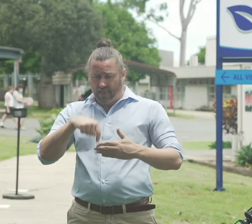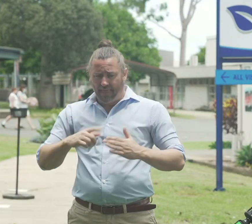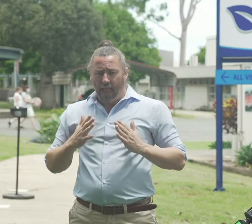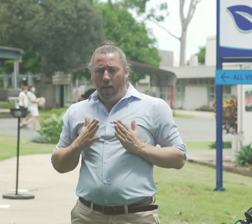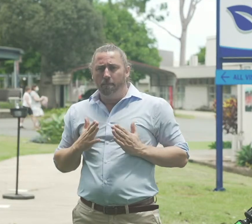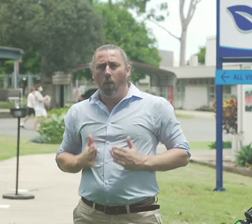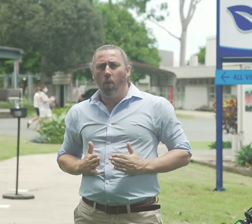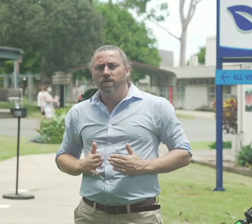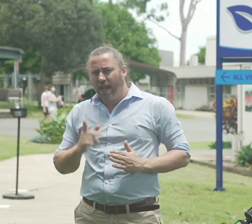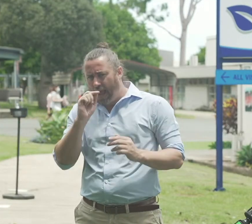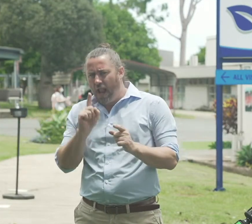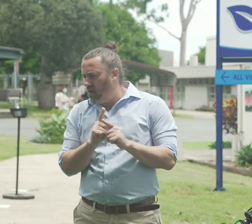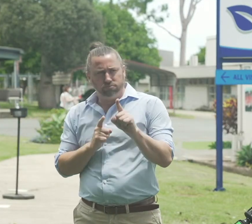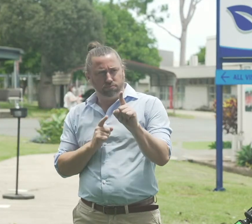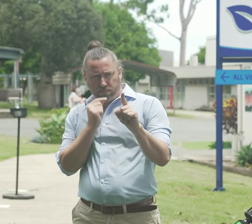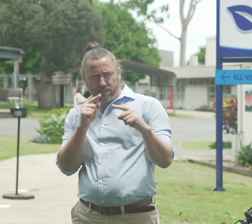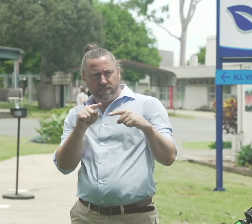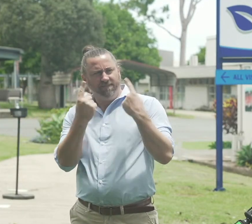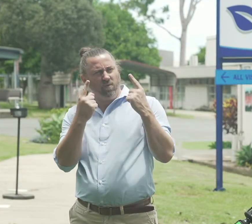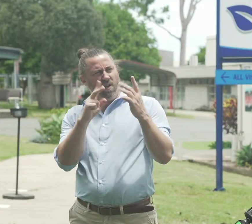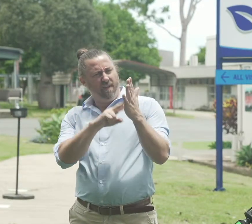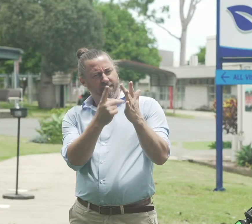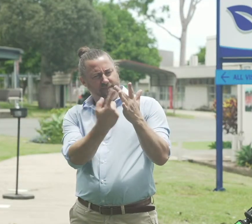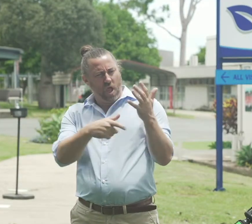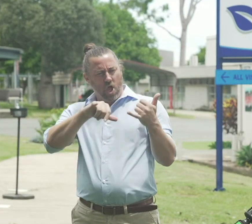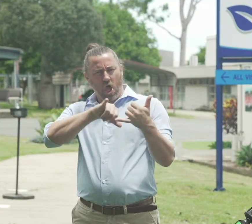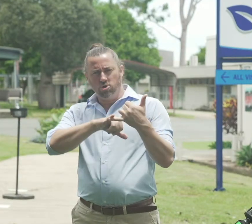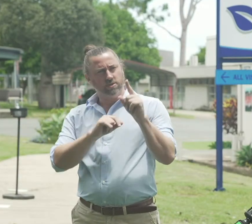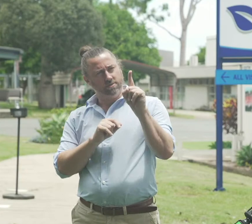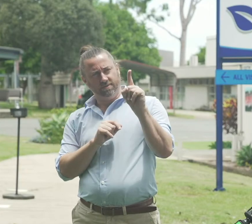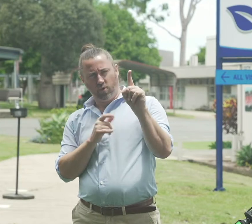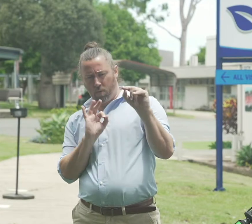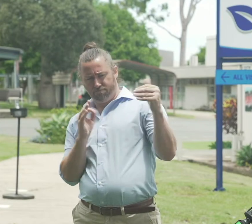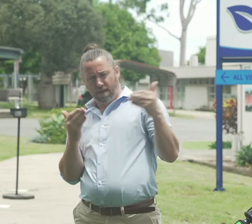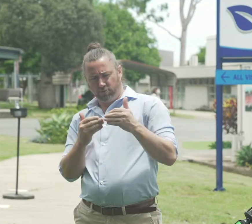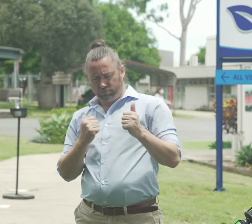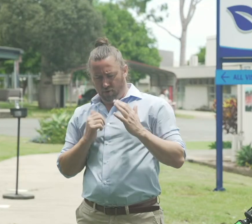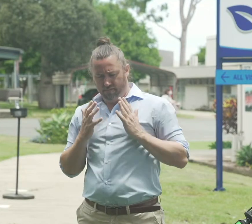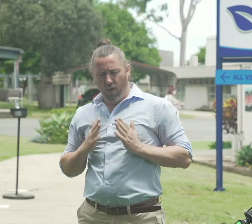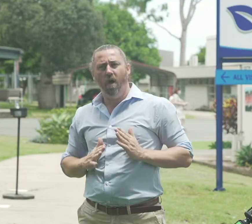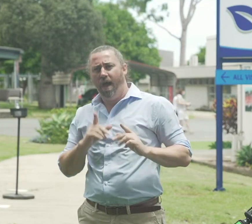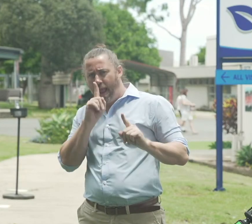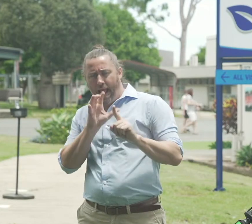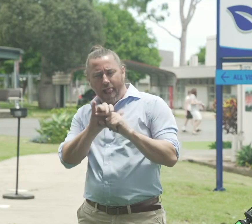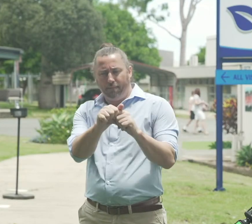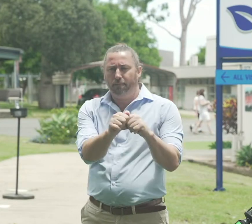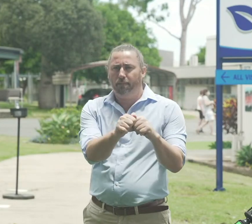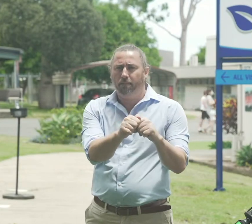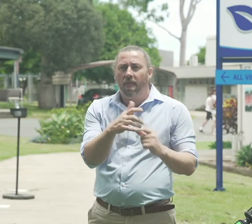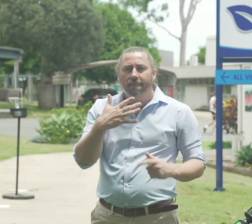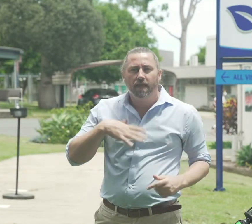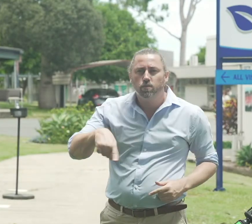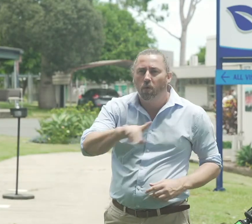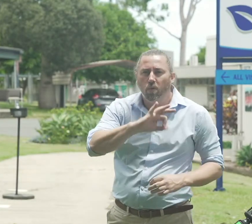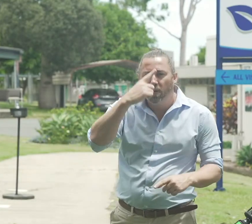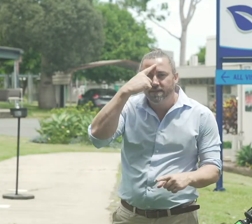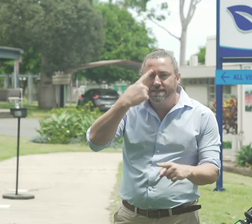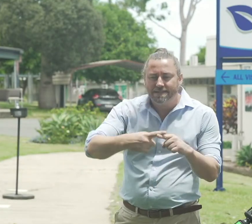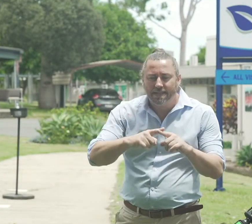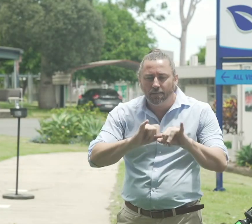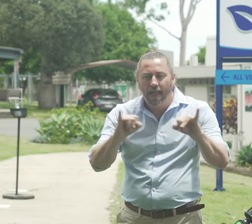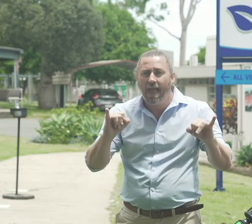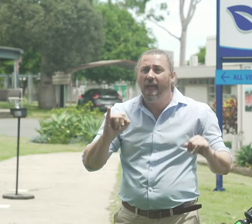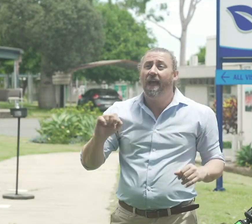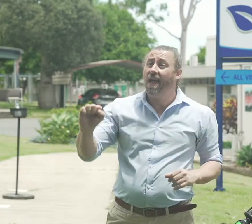very specifically. Their immune system is able to recognise new viruses, and that's why they don't get sick. Once we pass